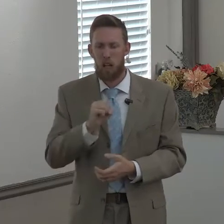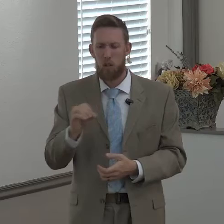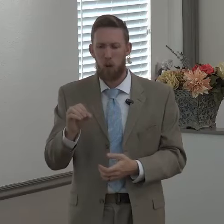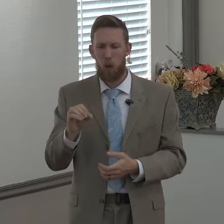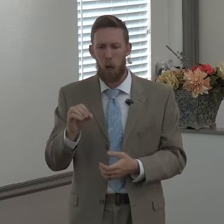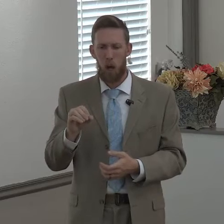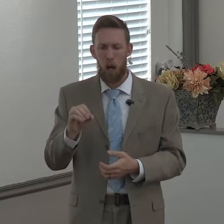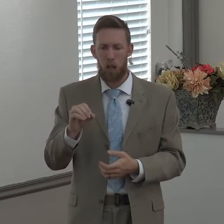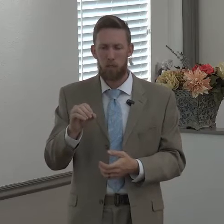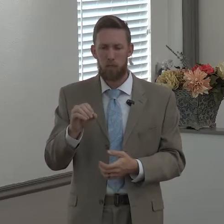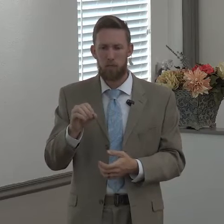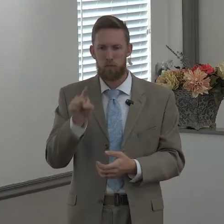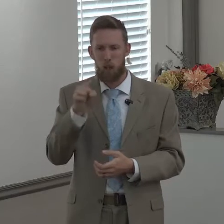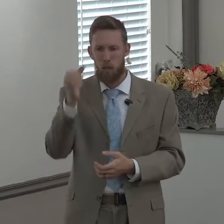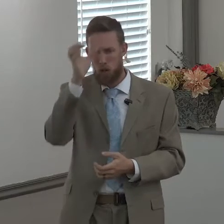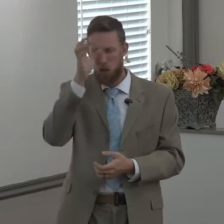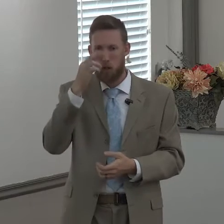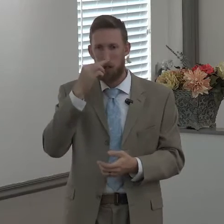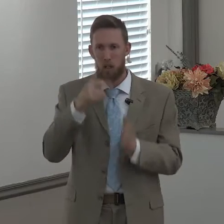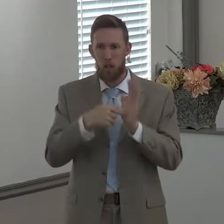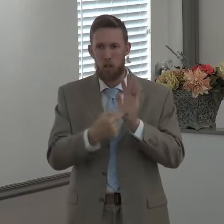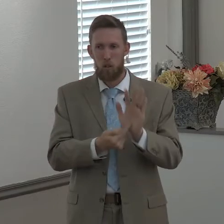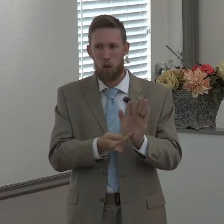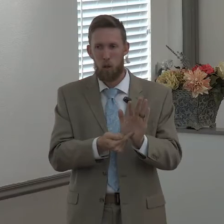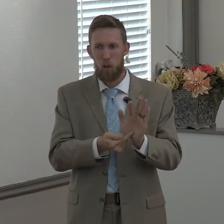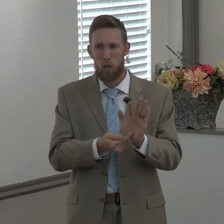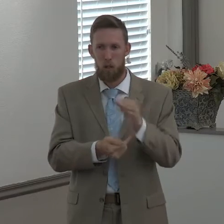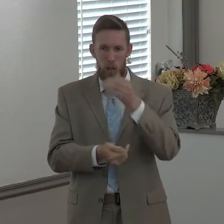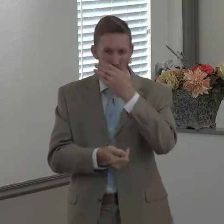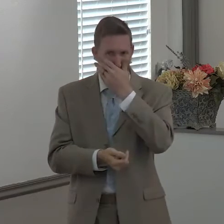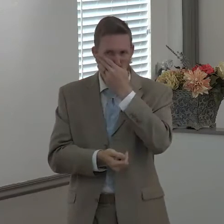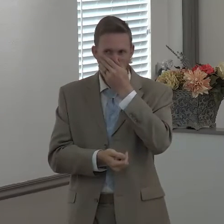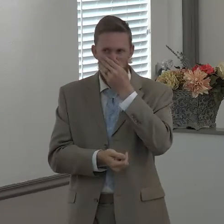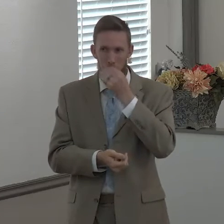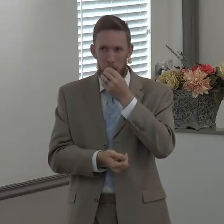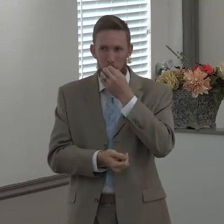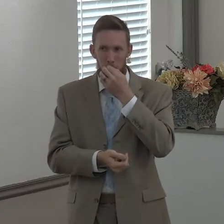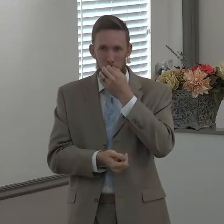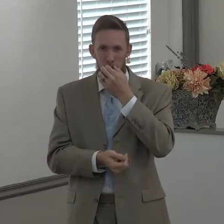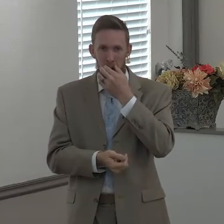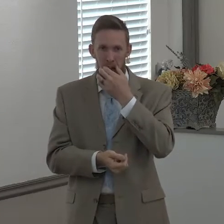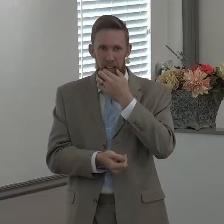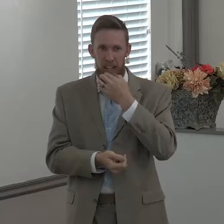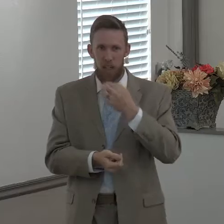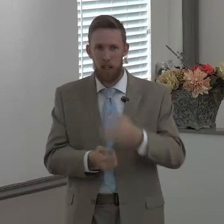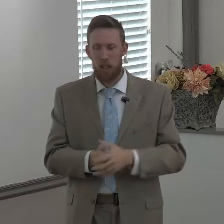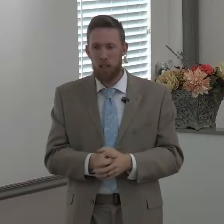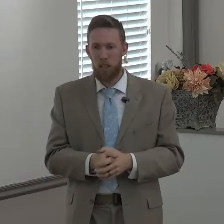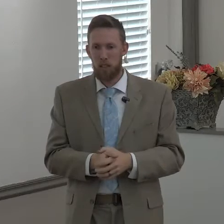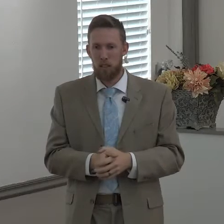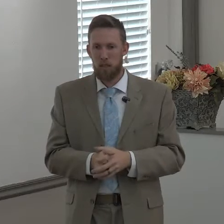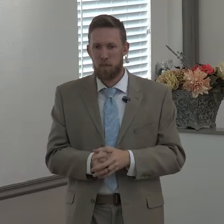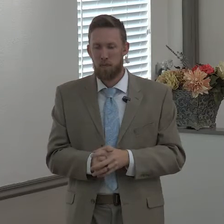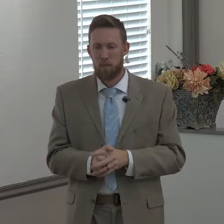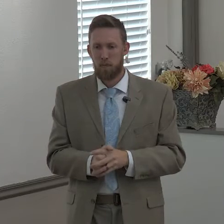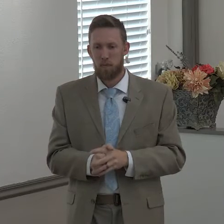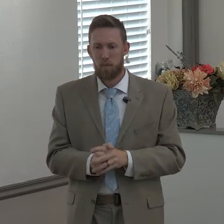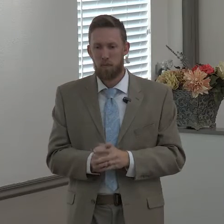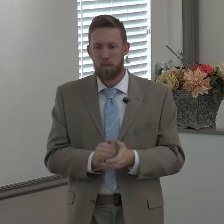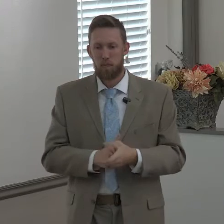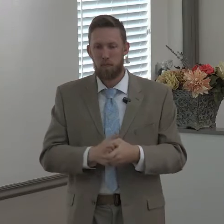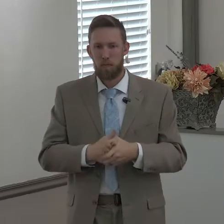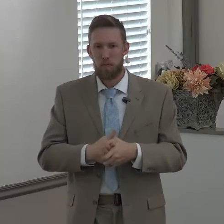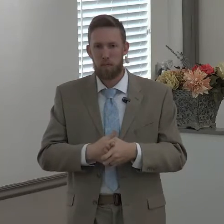And so, we notice that there's an emptiness in these spiritual gifts that are found in 1 Corinthians